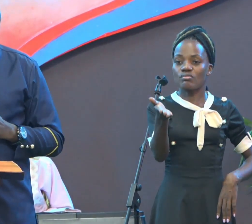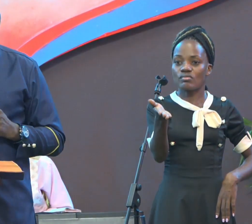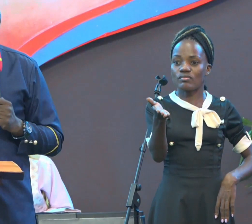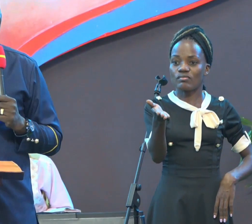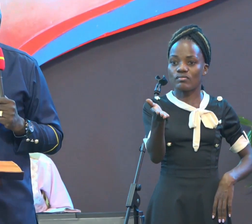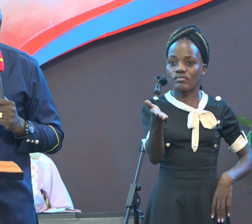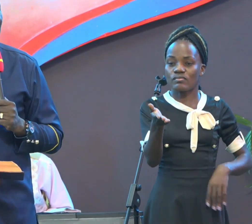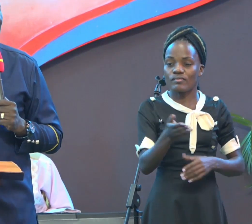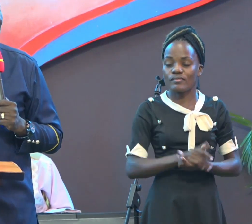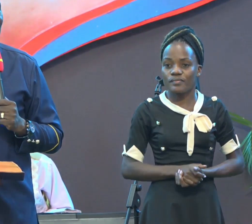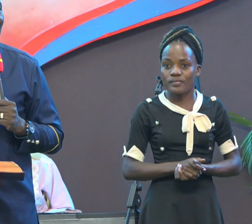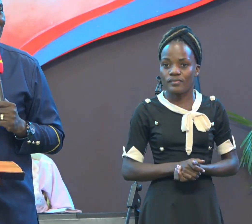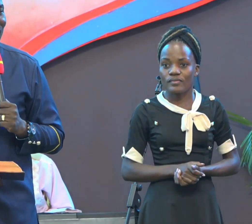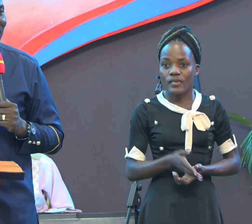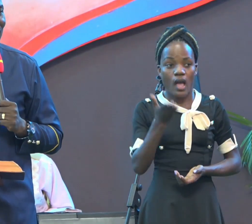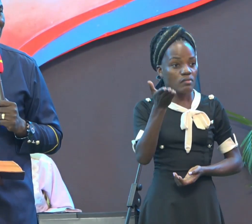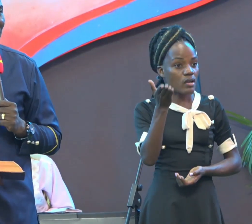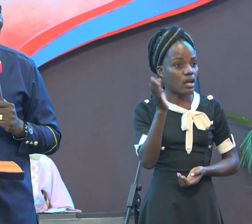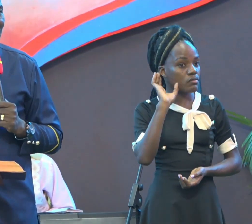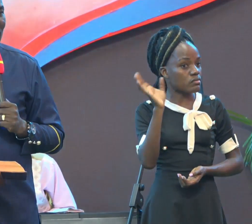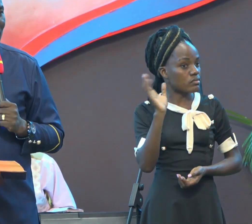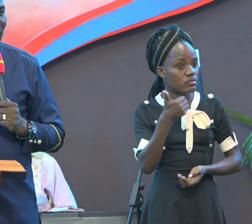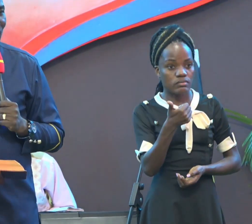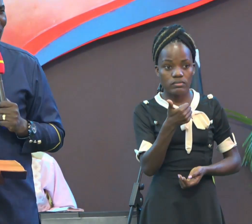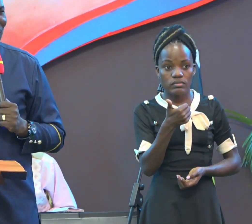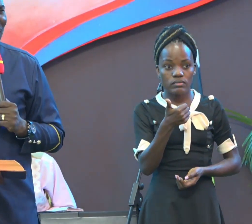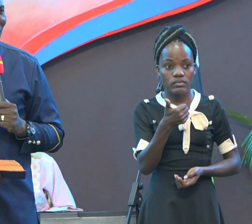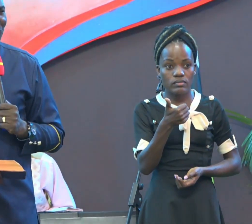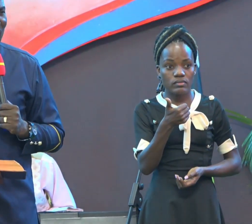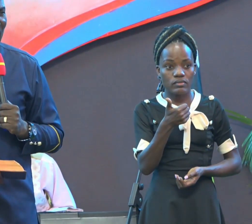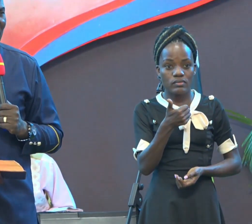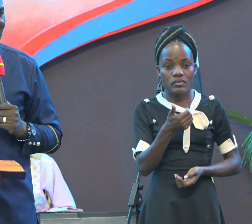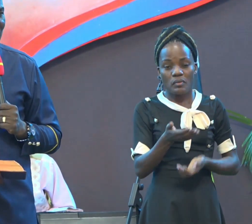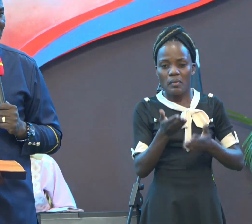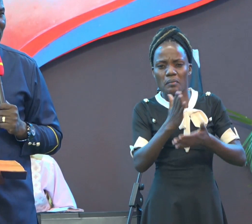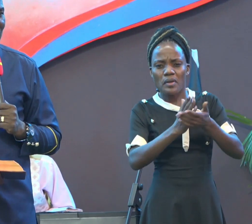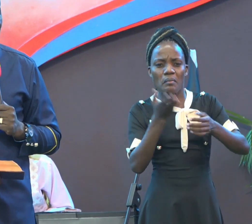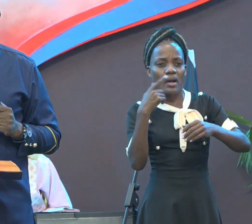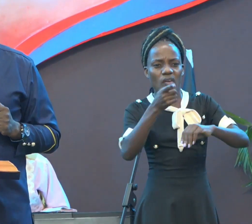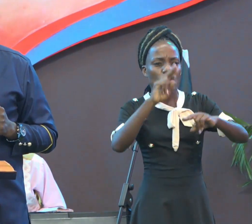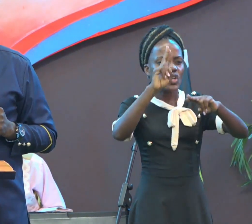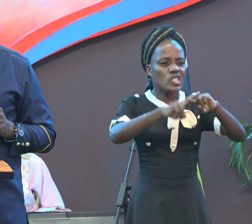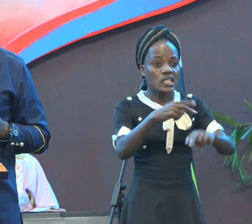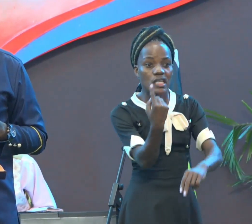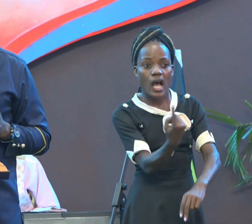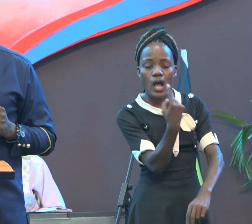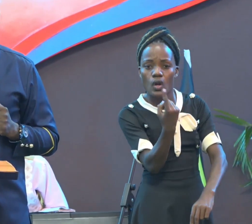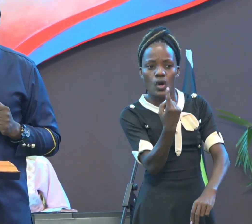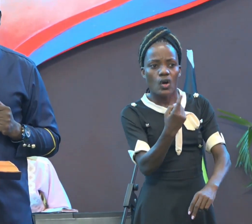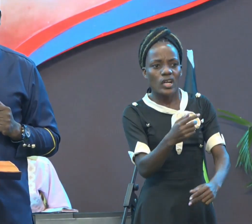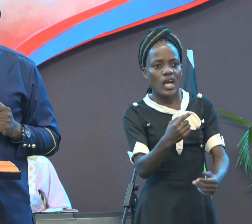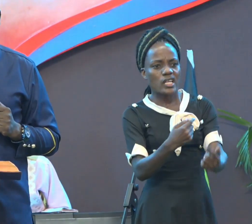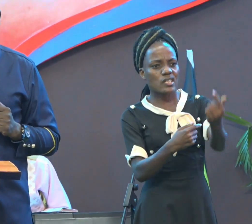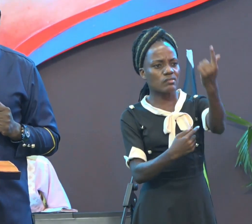there. Mukyali. Are you still following me? Wali otuddeko weka. Have you ever sat alone? Ne webuze ebibuzo